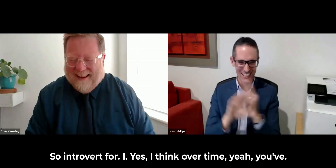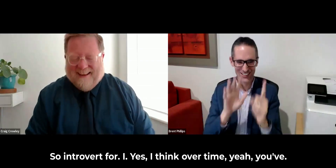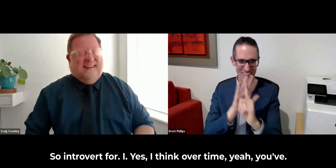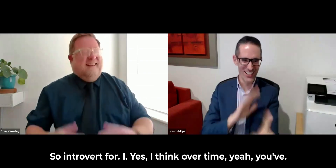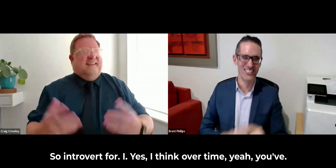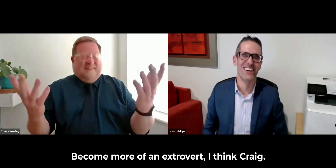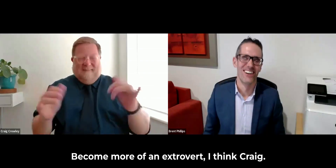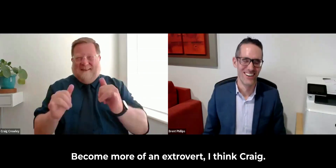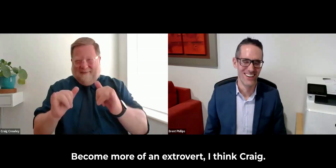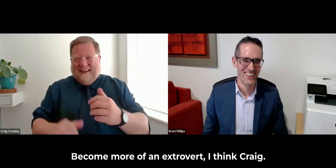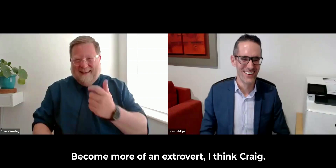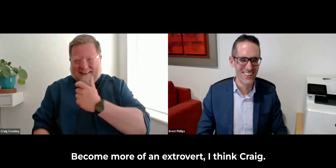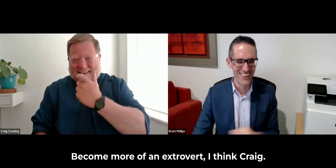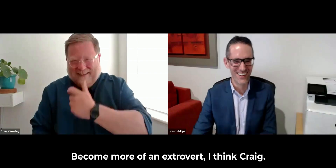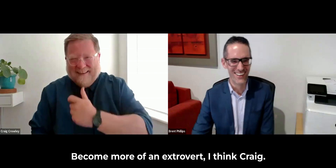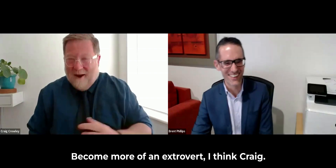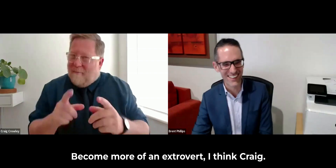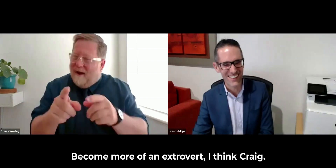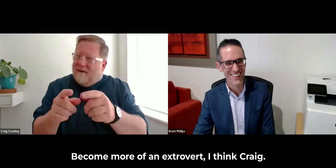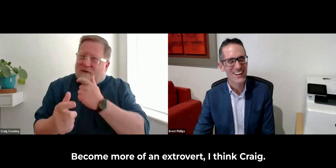yeah, you've become more of an extrovert, I think, Stuart